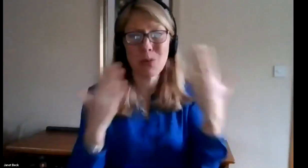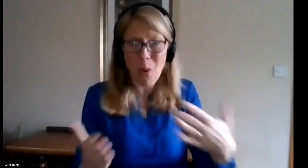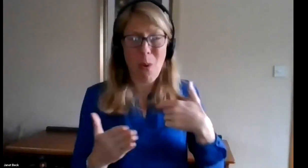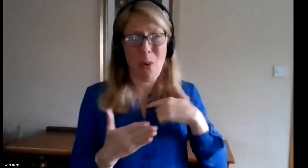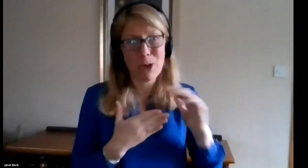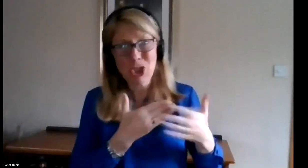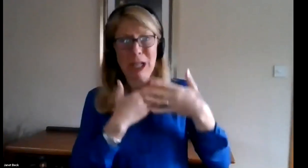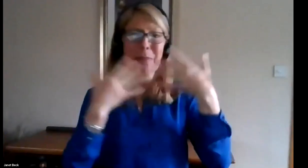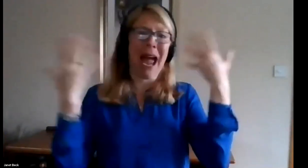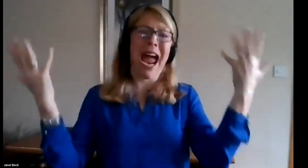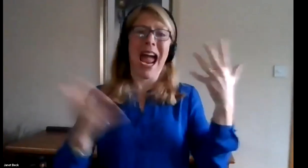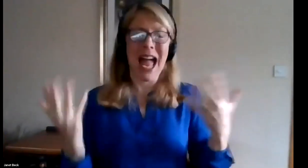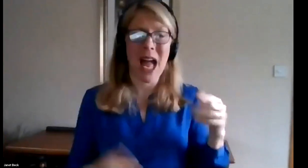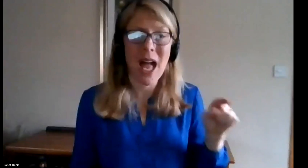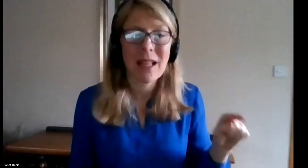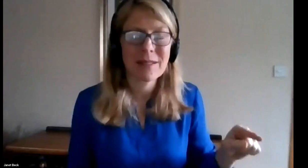that's happened over the last year.